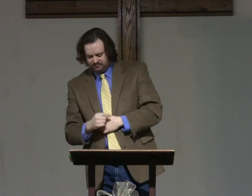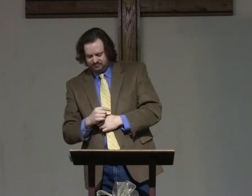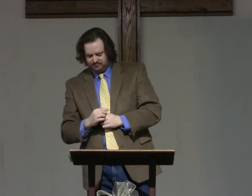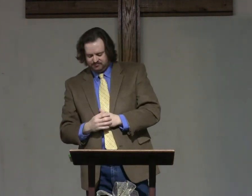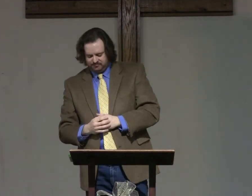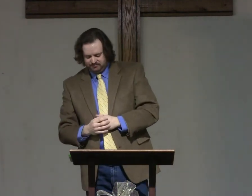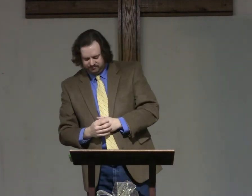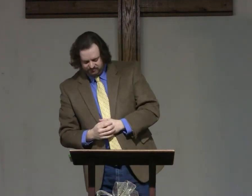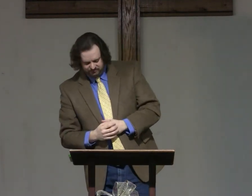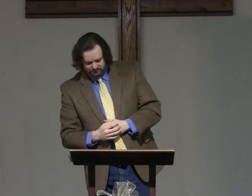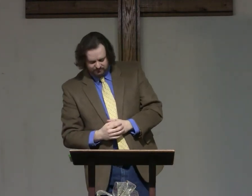lives.